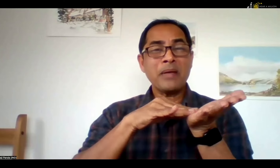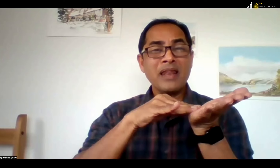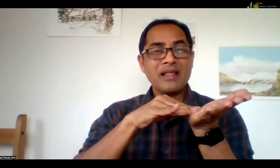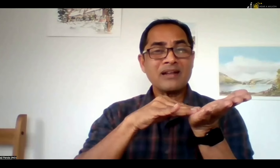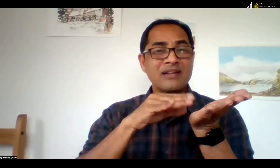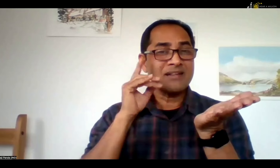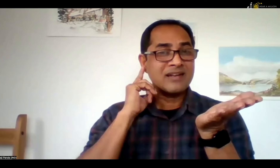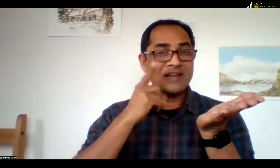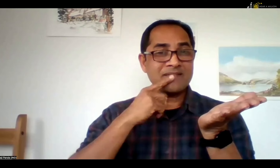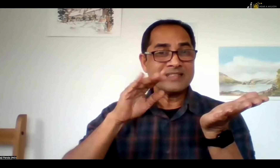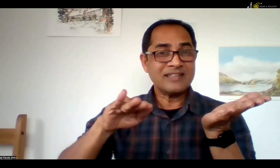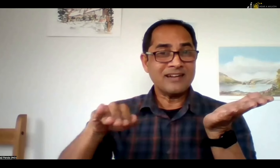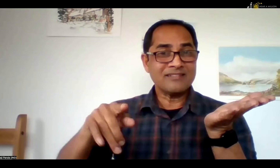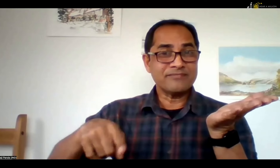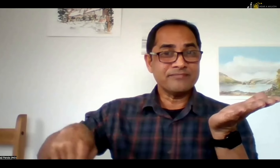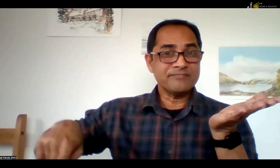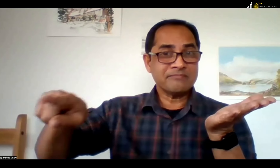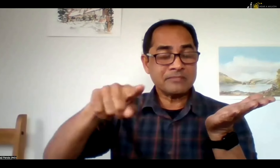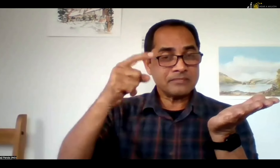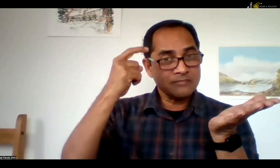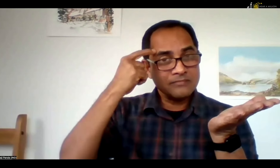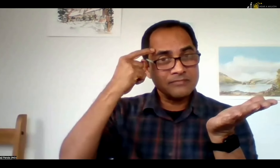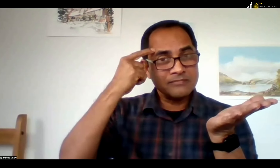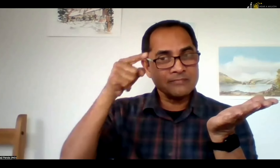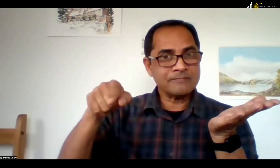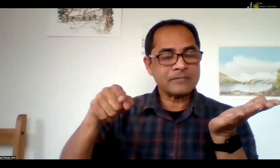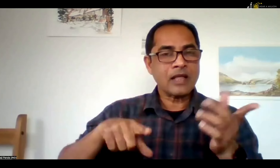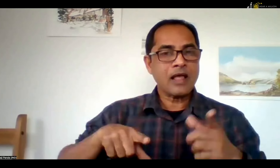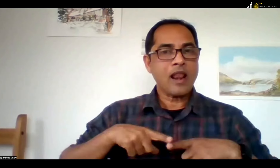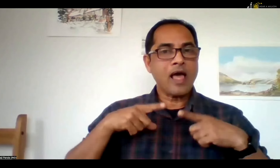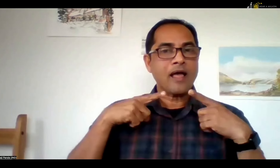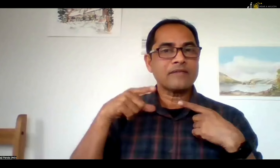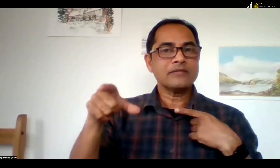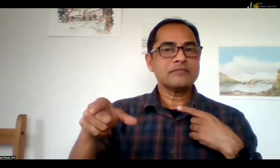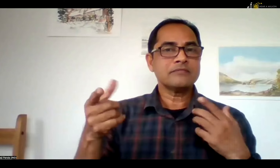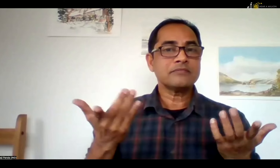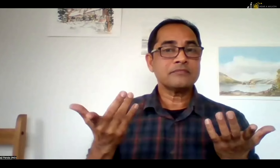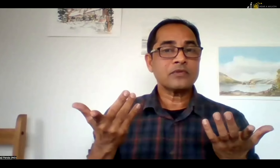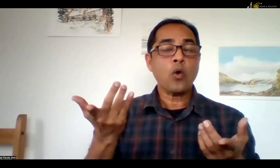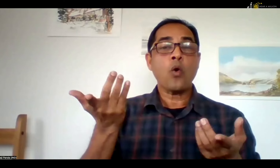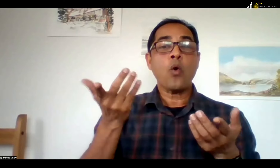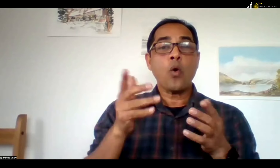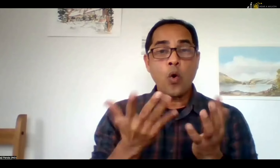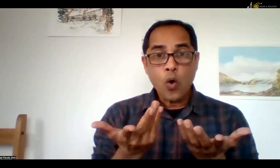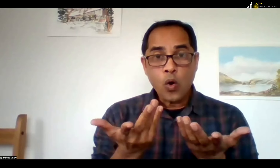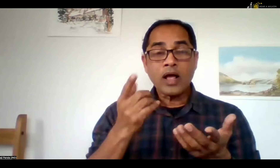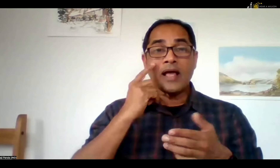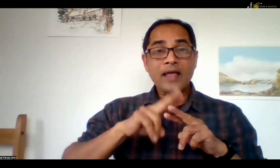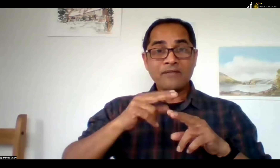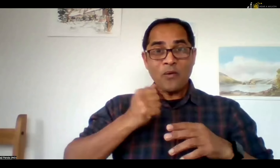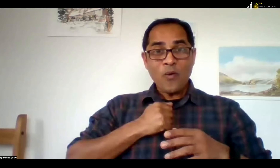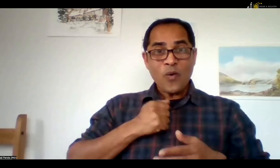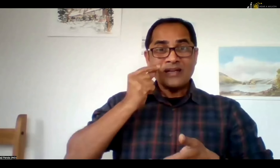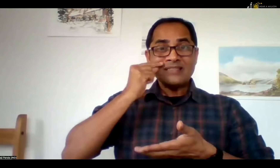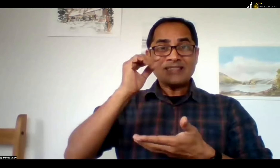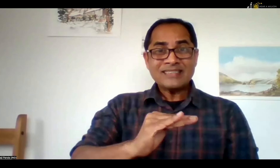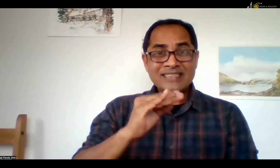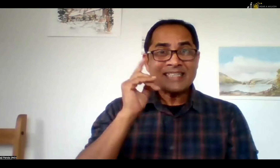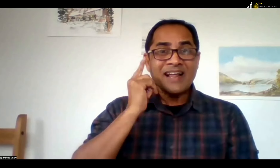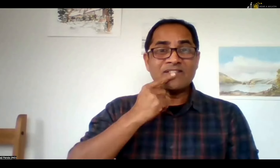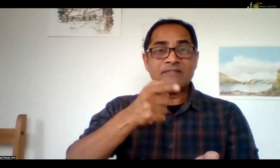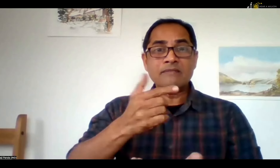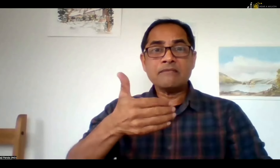we don't necessarily have to have that the deaf education is not good. because you have to think about the life of these deaf children who are in